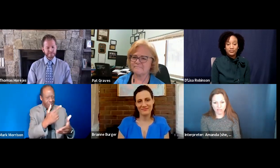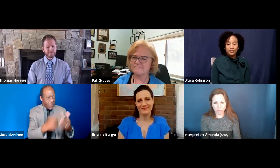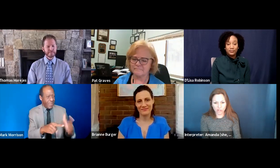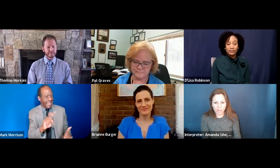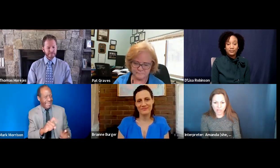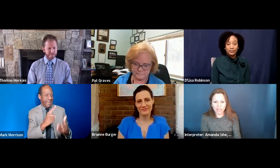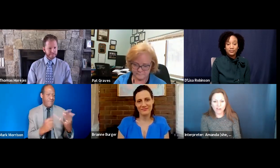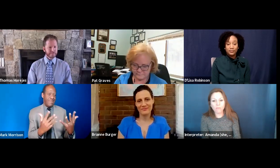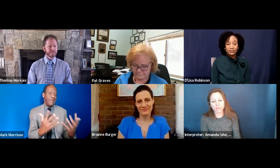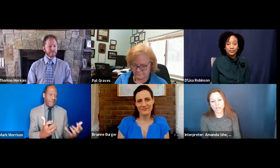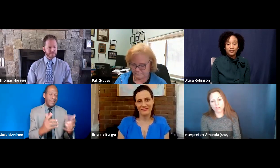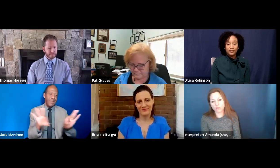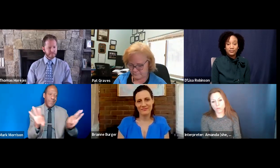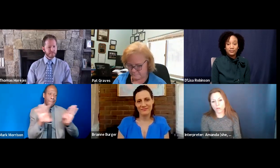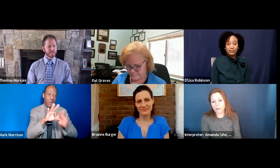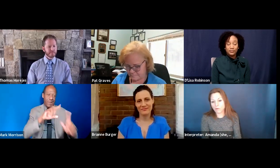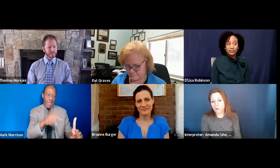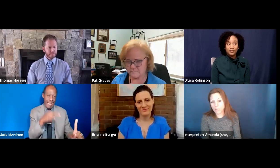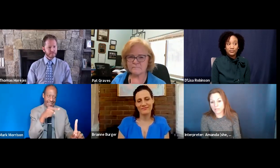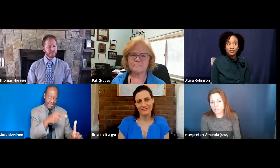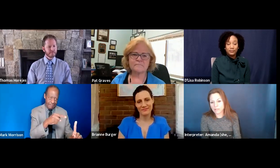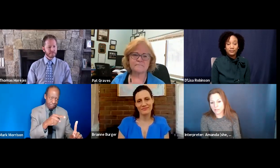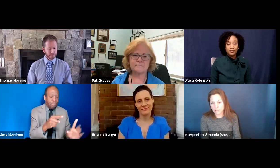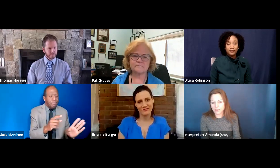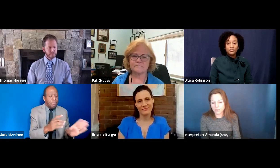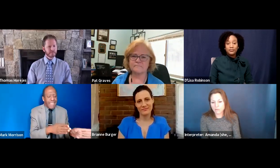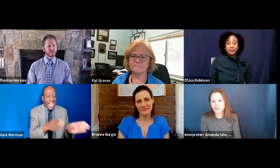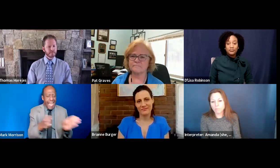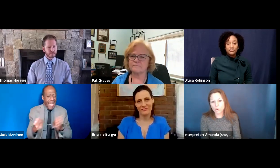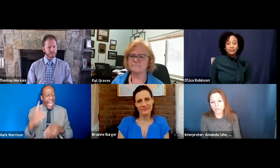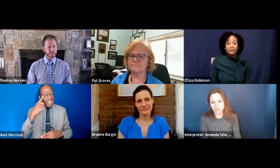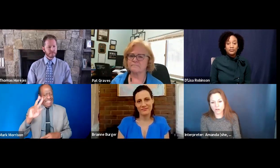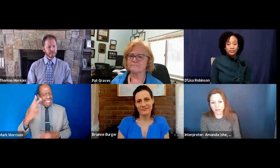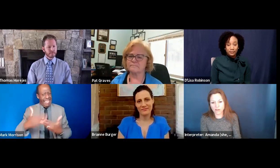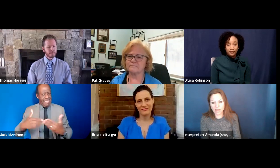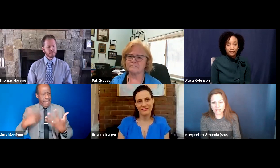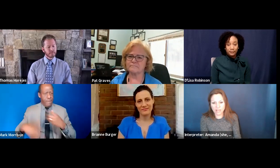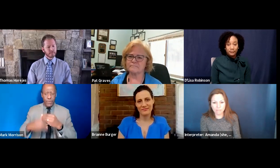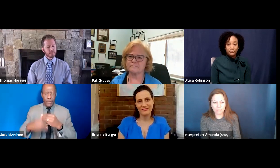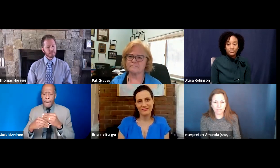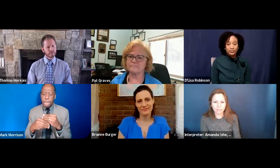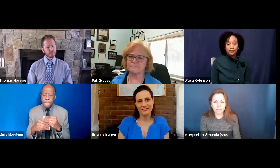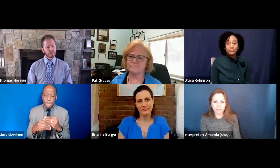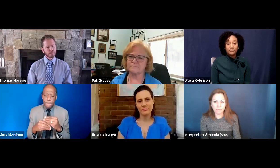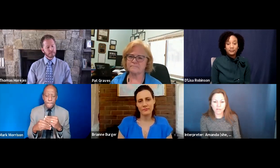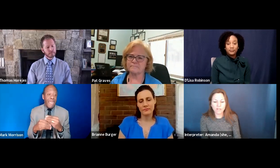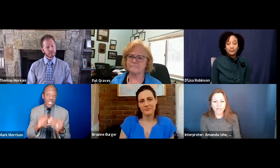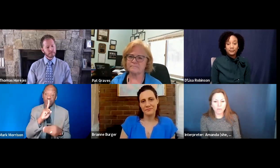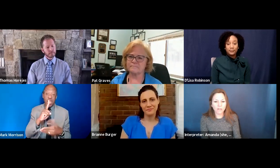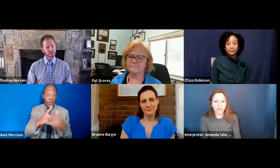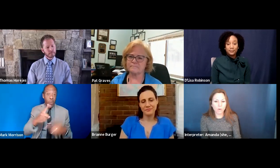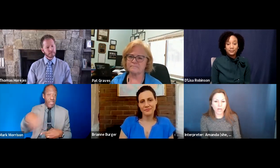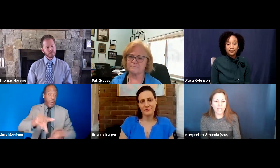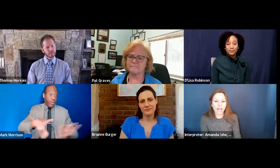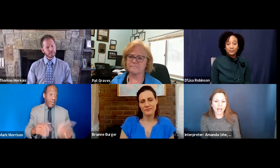to the deaf person because they're the most knowledgeable about their own needs. So it's very important to start there and ask them. The second